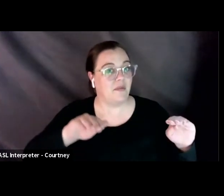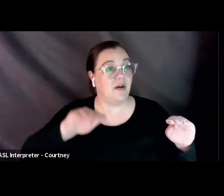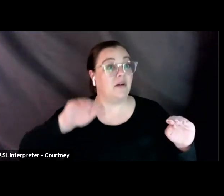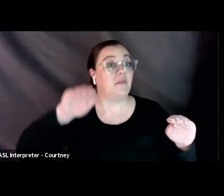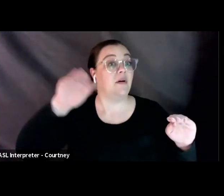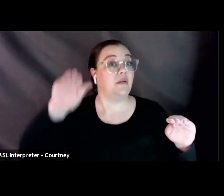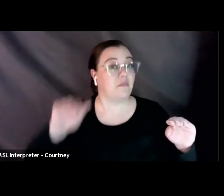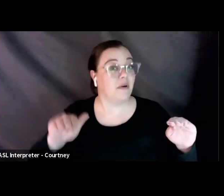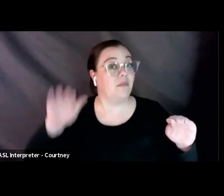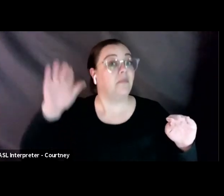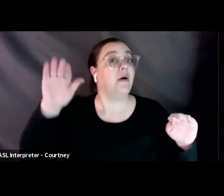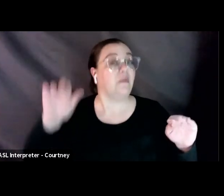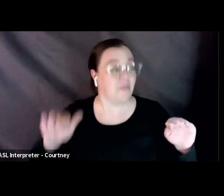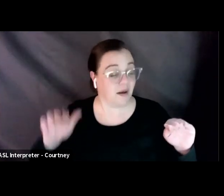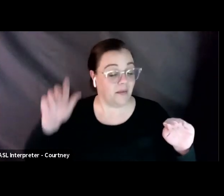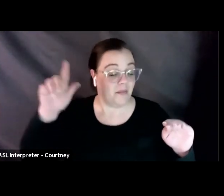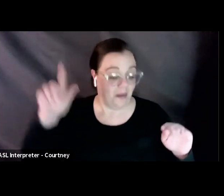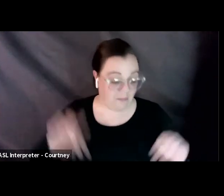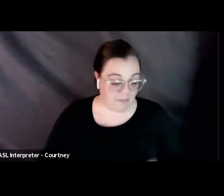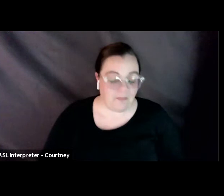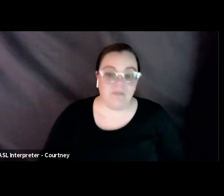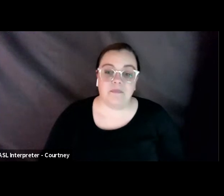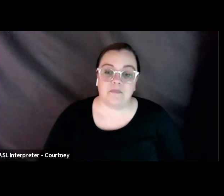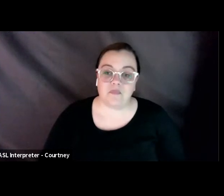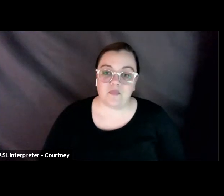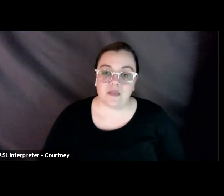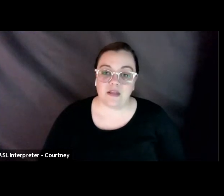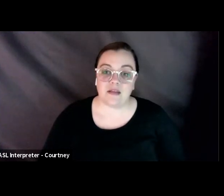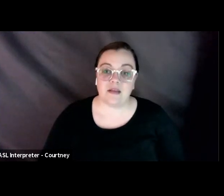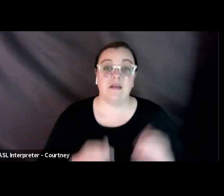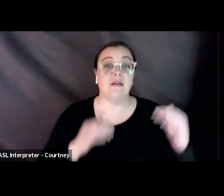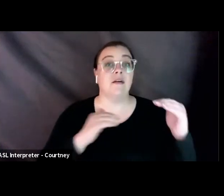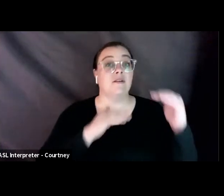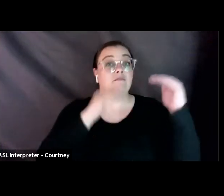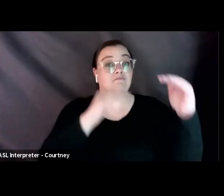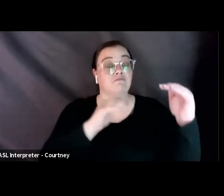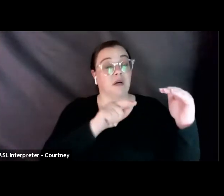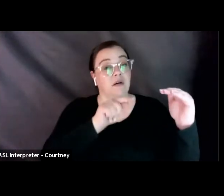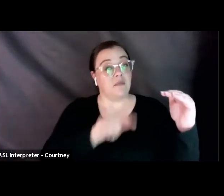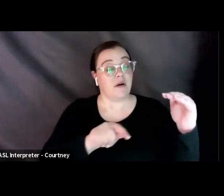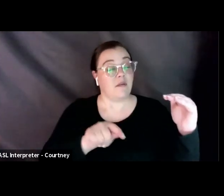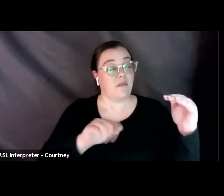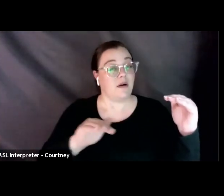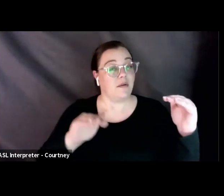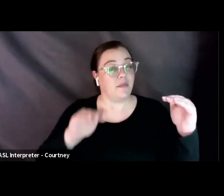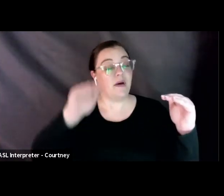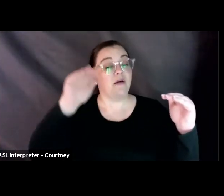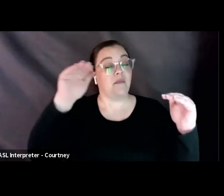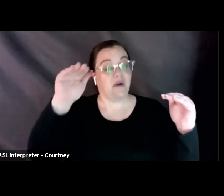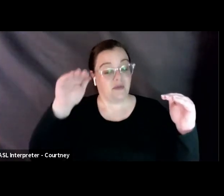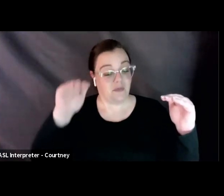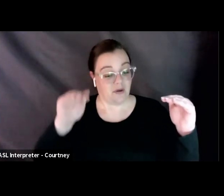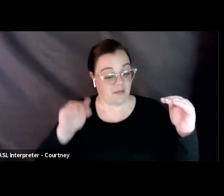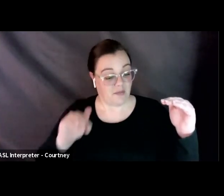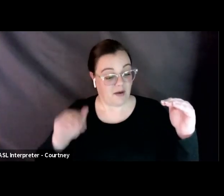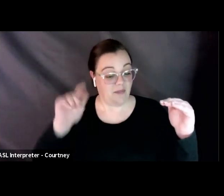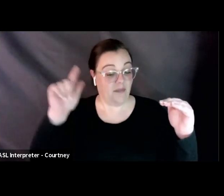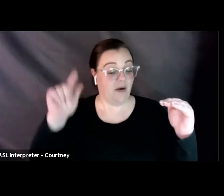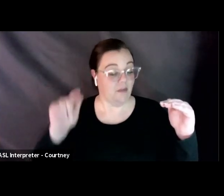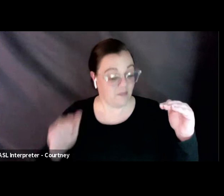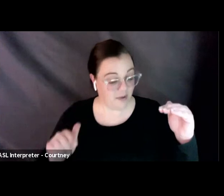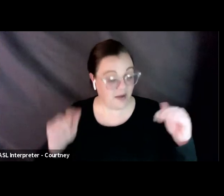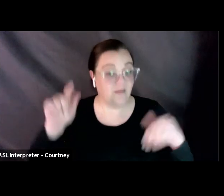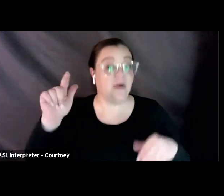mum, mum, mum, mum, mum, mum. Mum, mum, mum, mum, mum, mum, mum, mum,